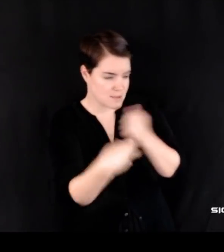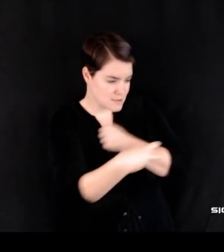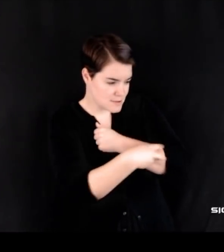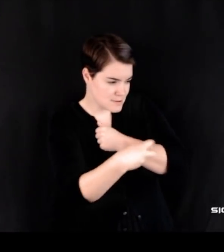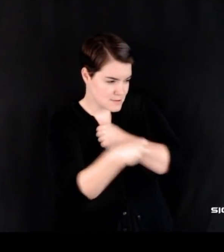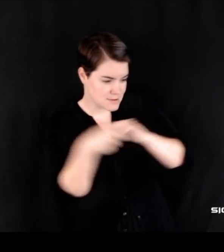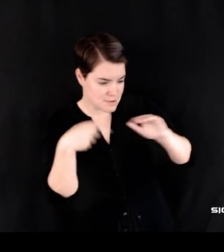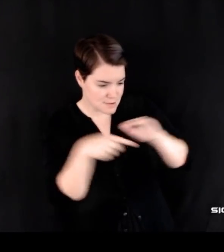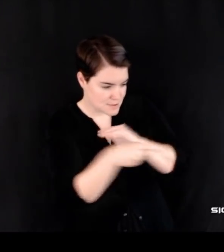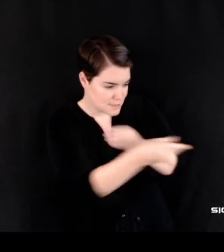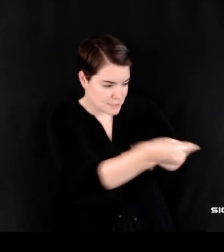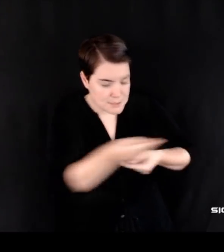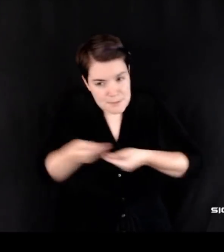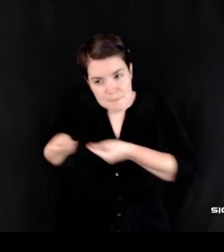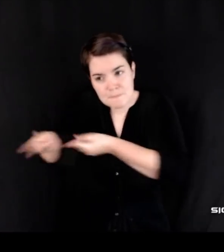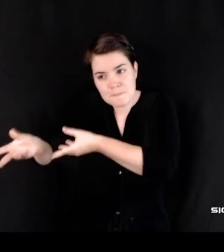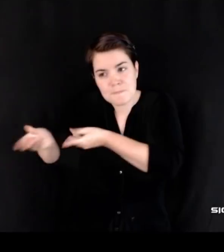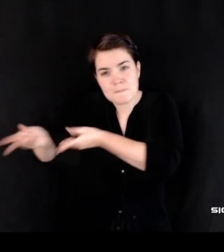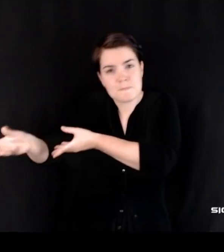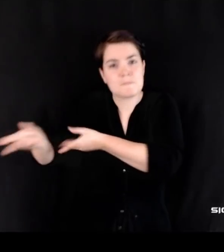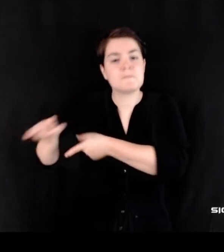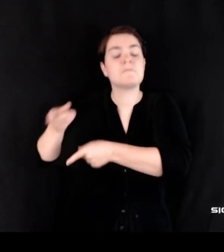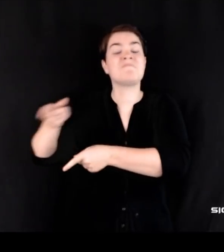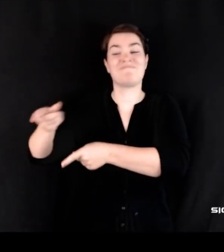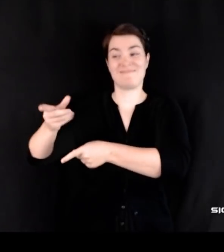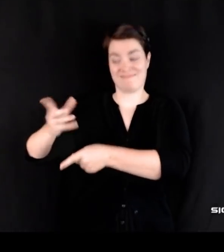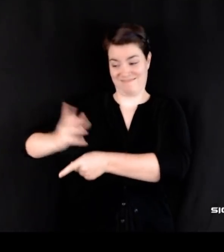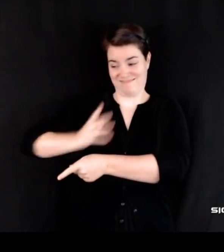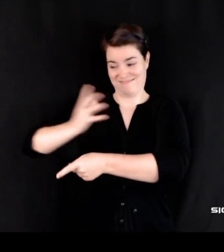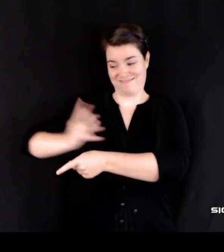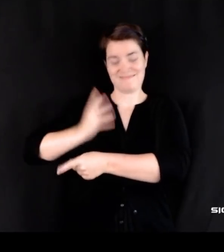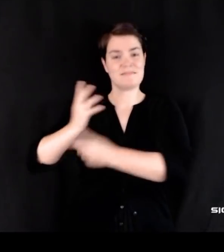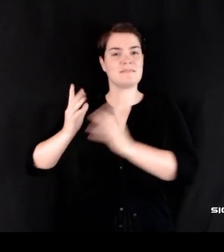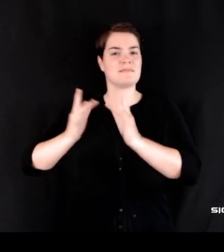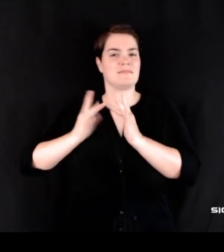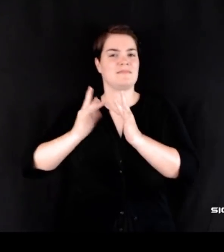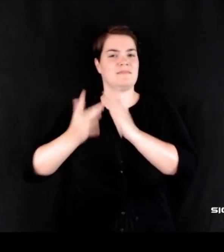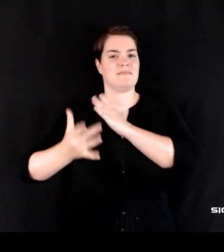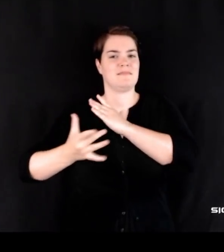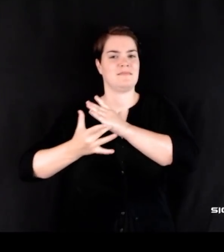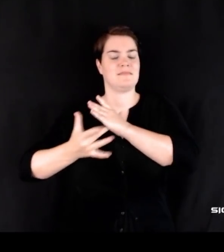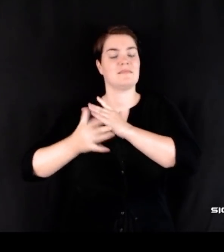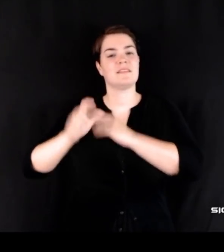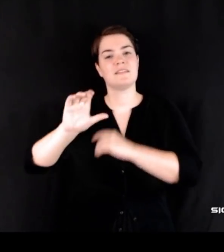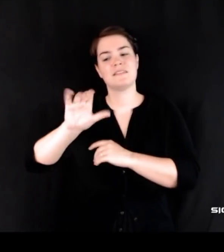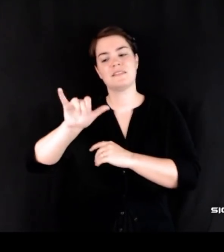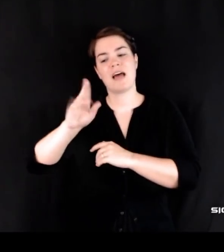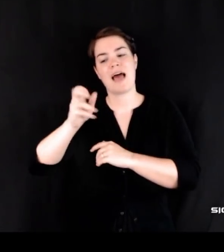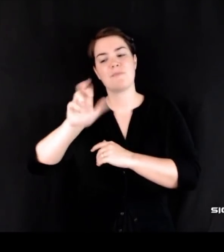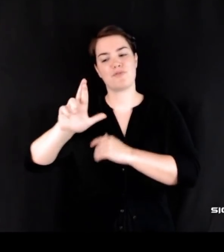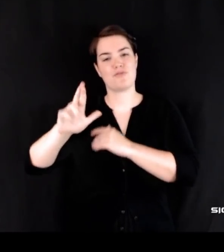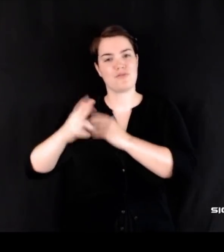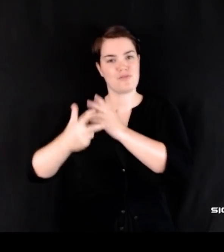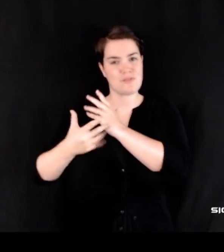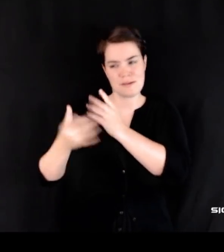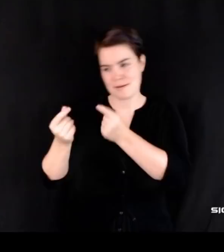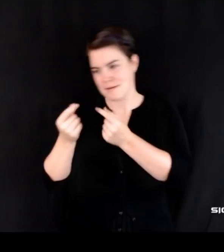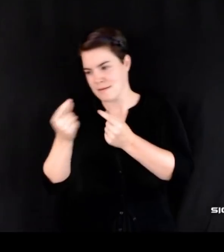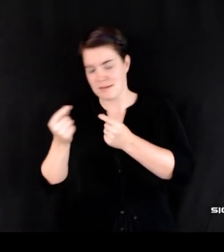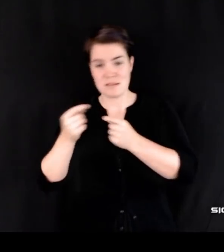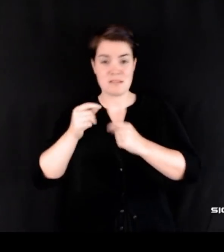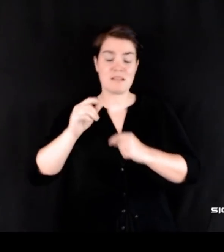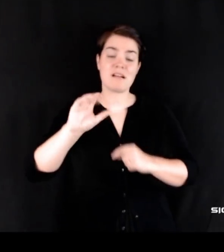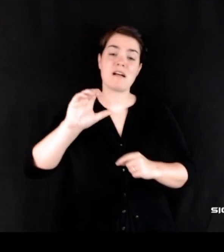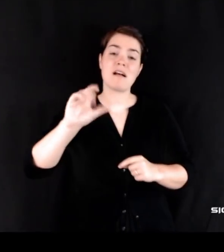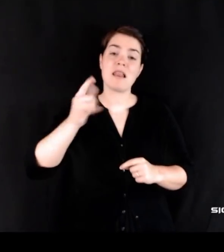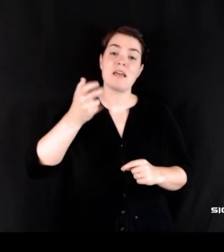system. The indictment alleges that they used sophisticated cyber techniques to hack into computers and